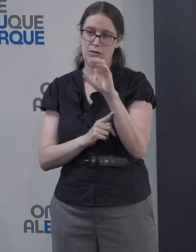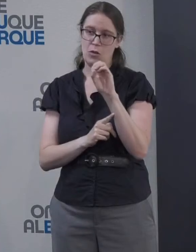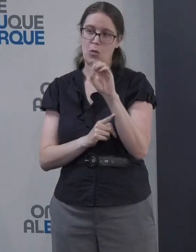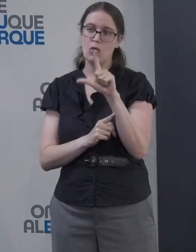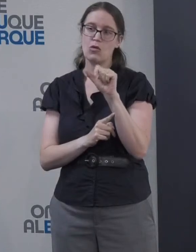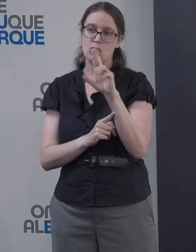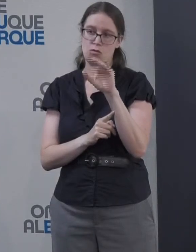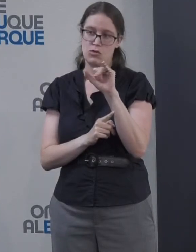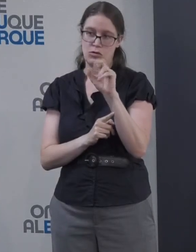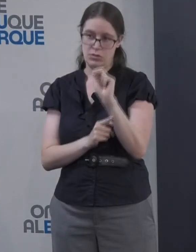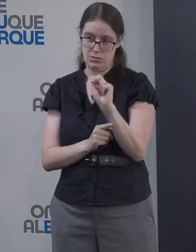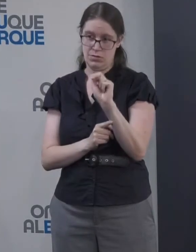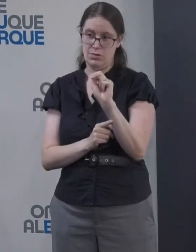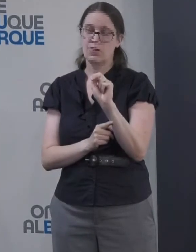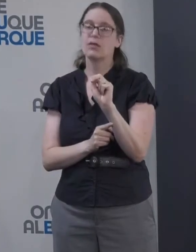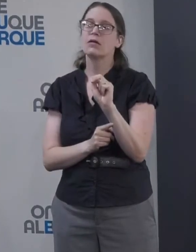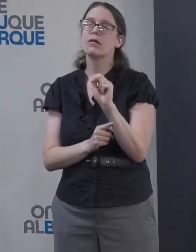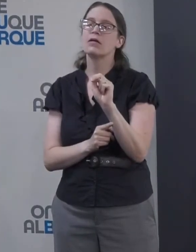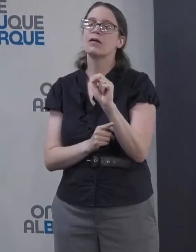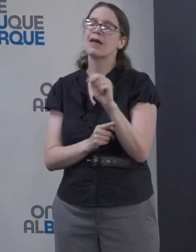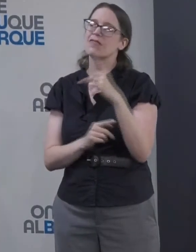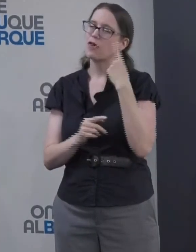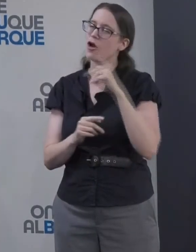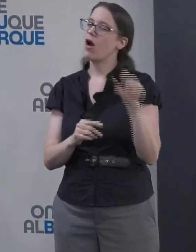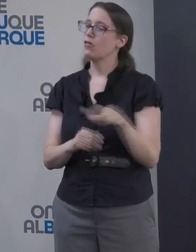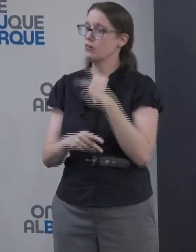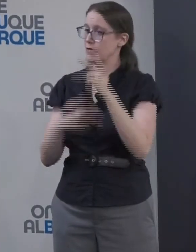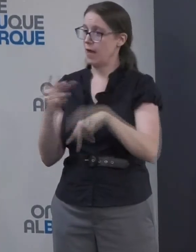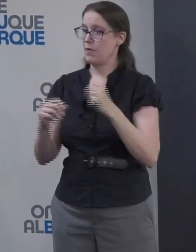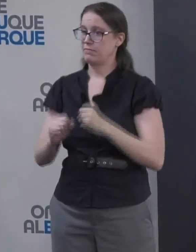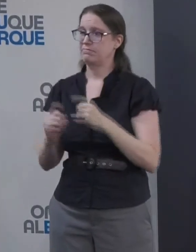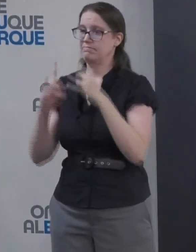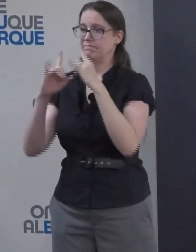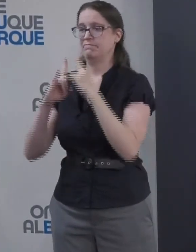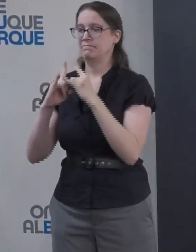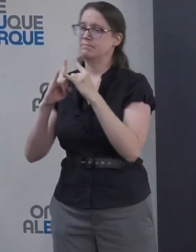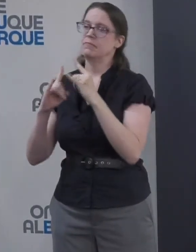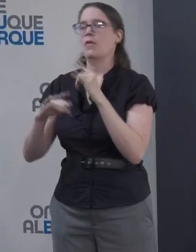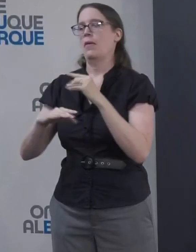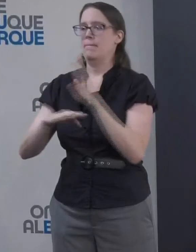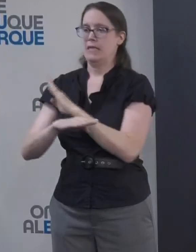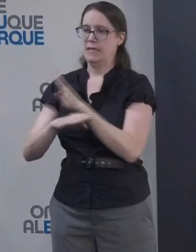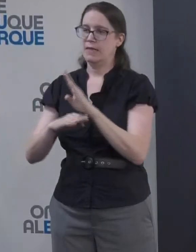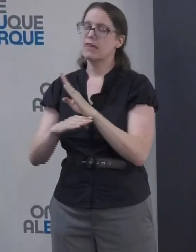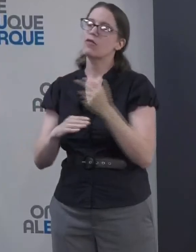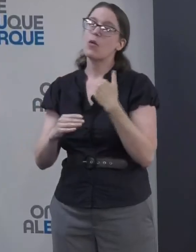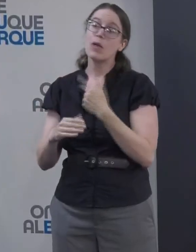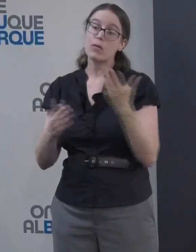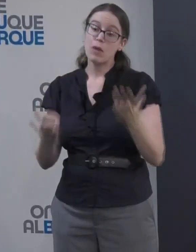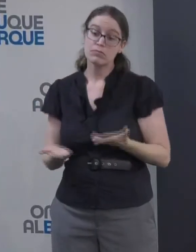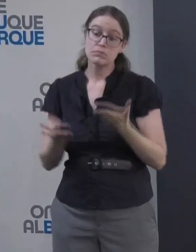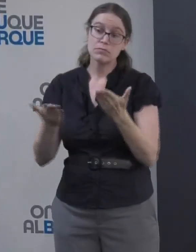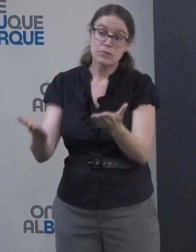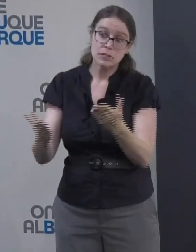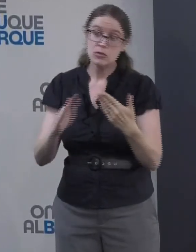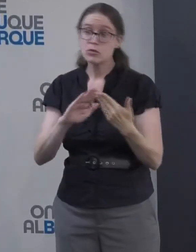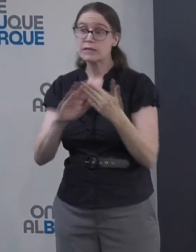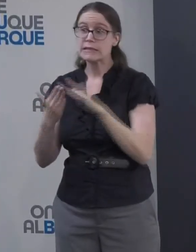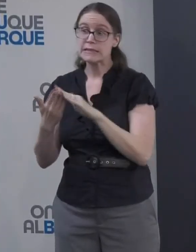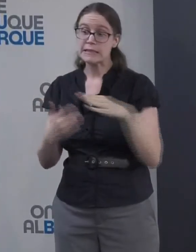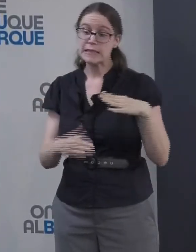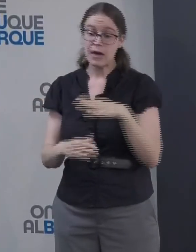be introduced at our next city council meeting. And we have been happy to work with the